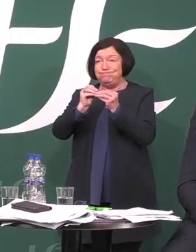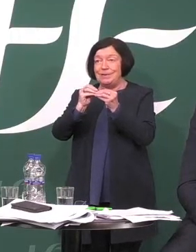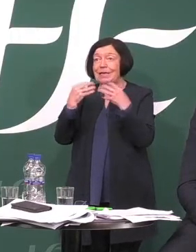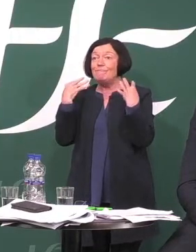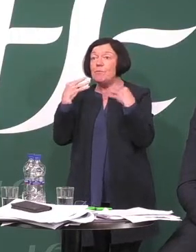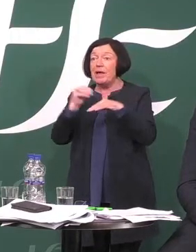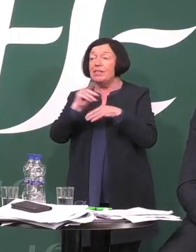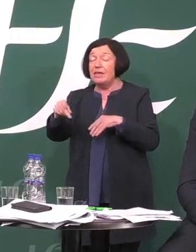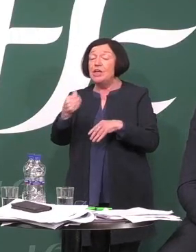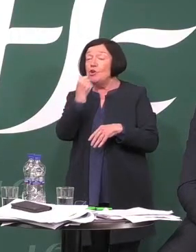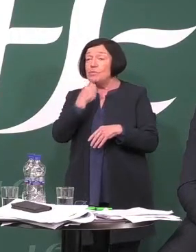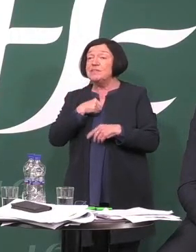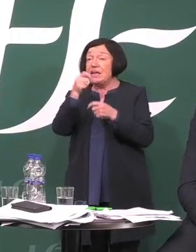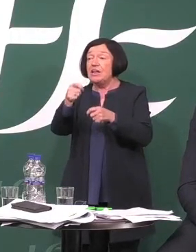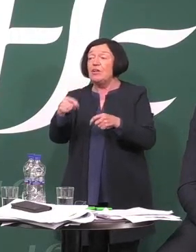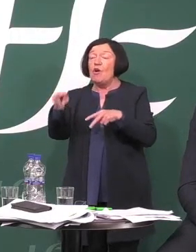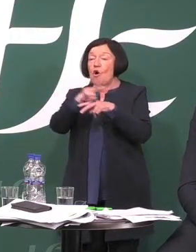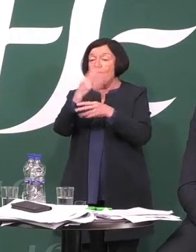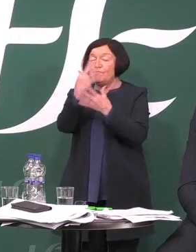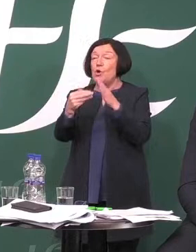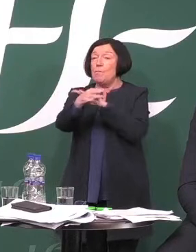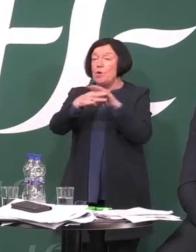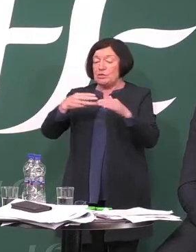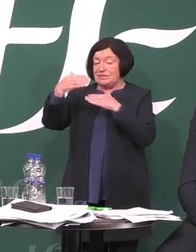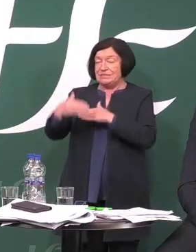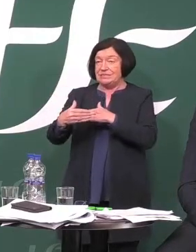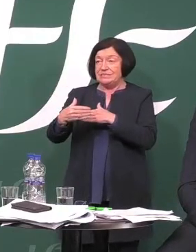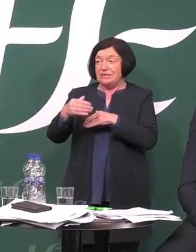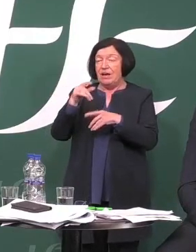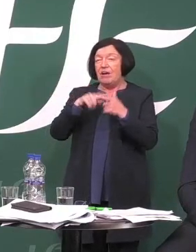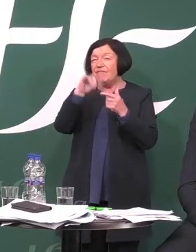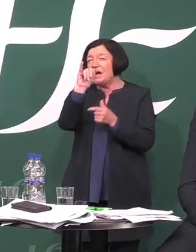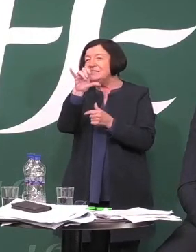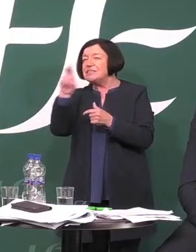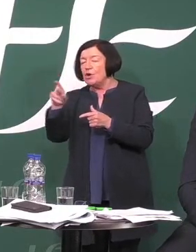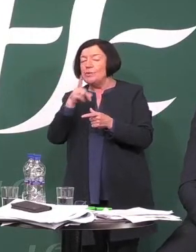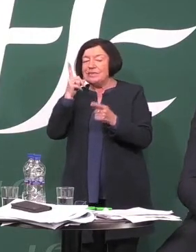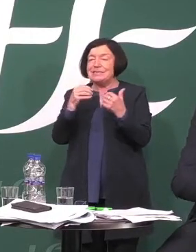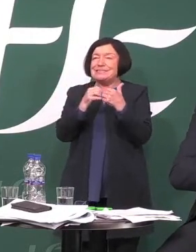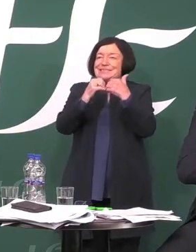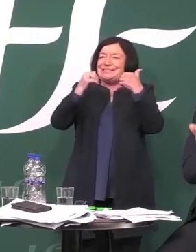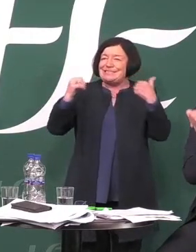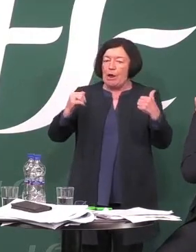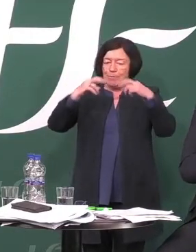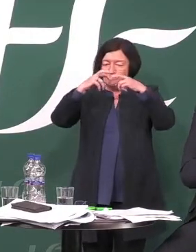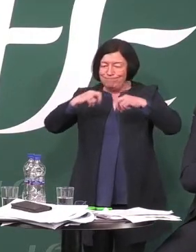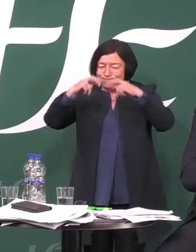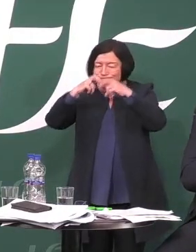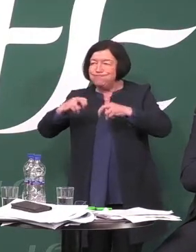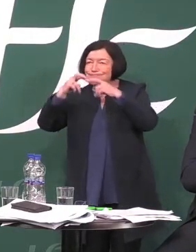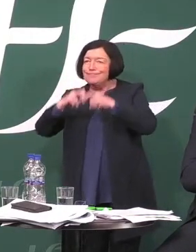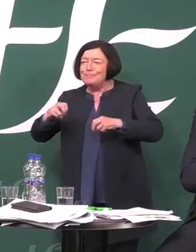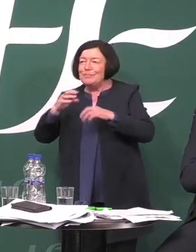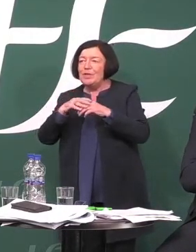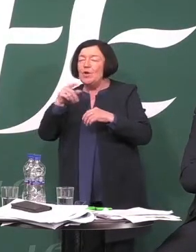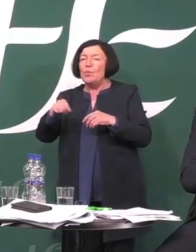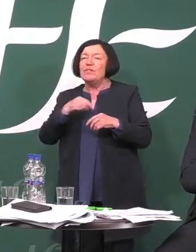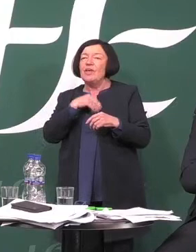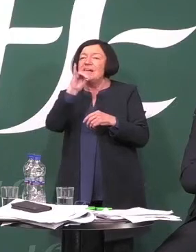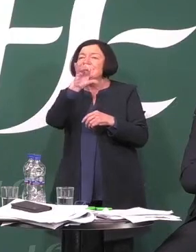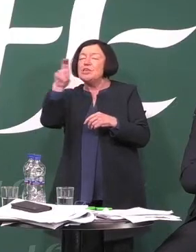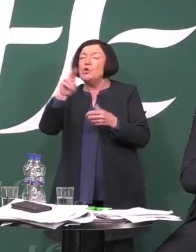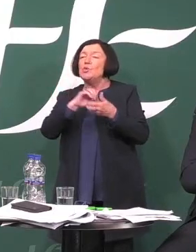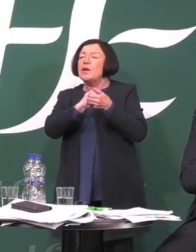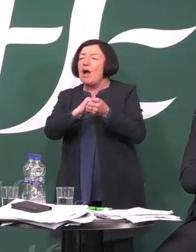the figures I gave there were over a few months period of ITUs, where we did a separate survey with our NOCA, our ITU colleagues.